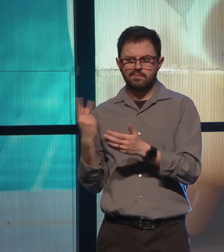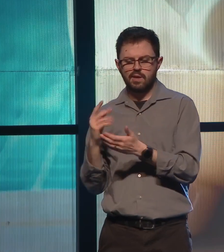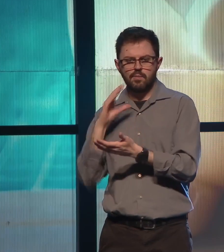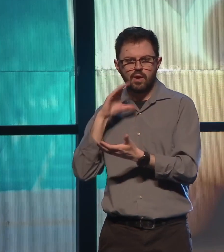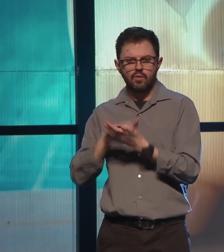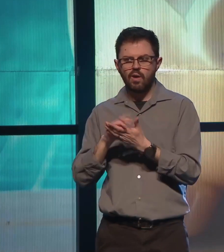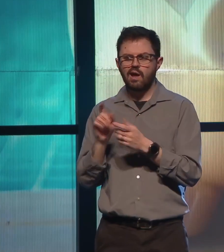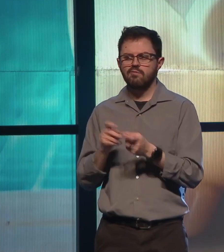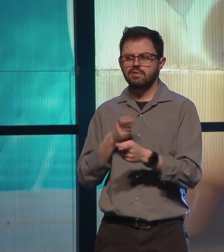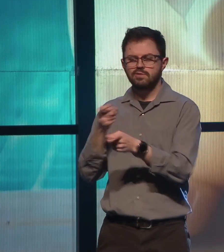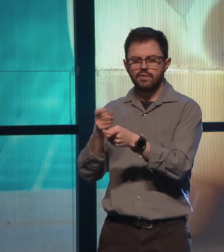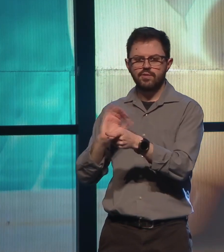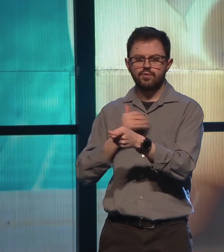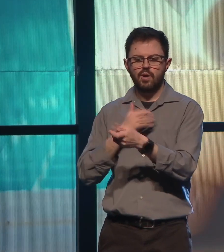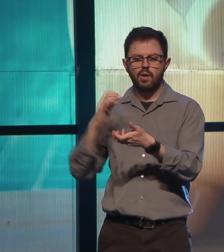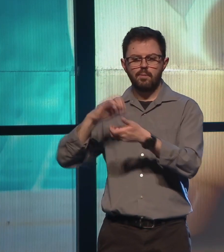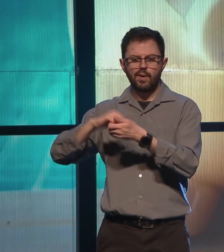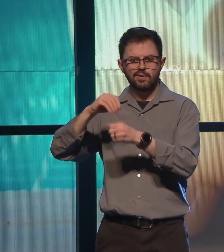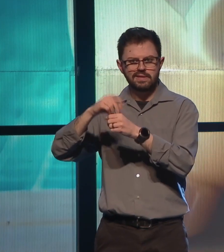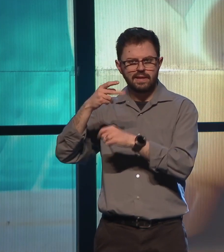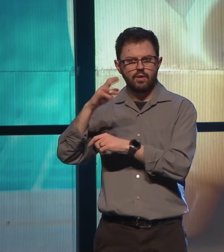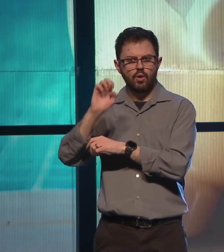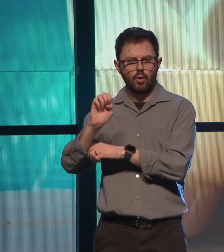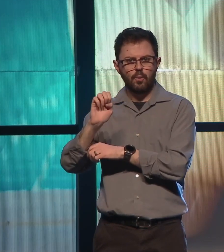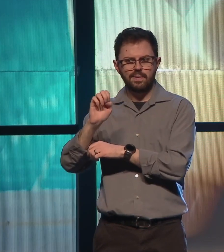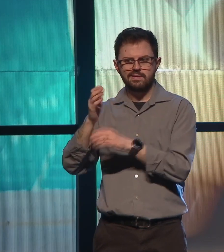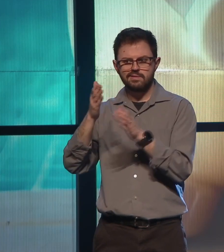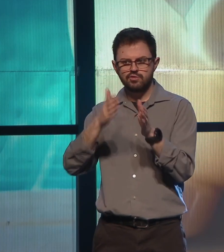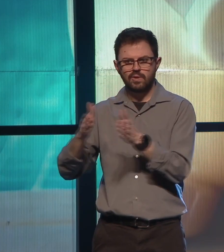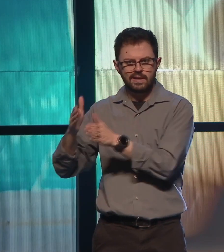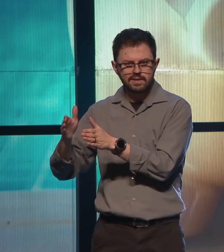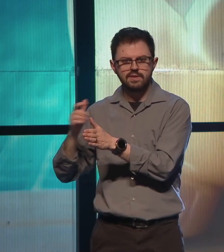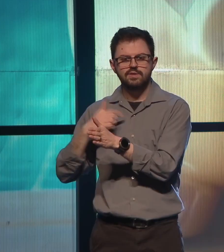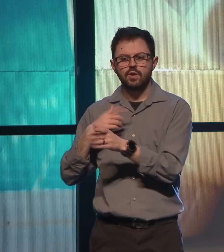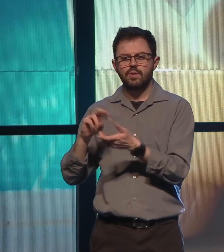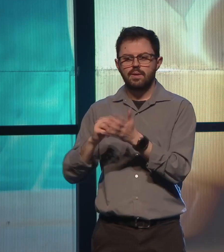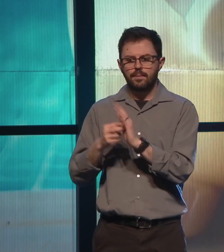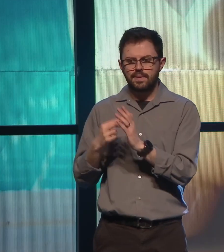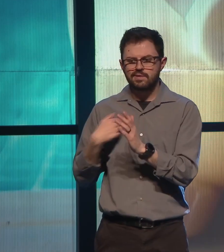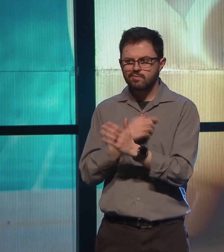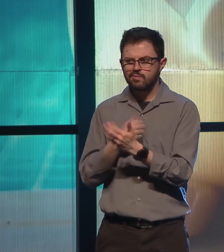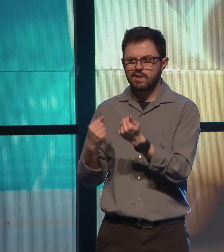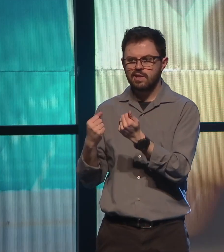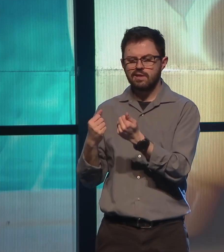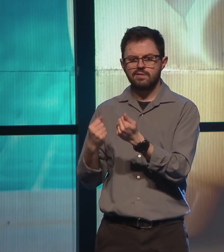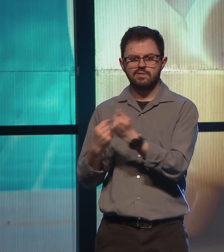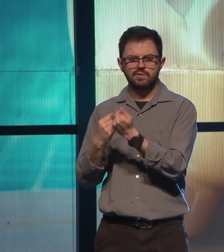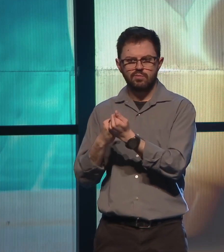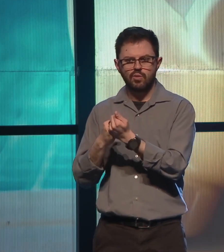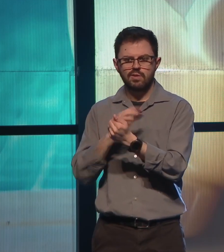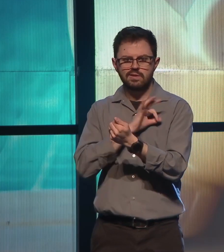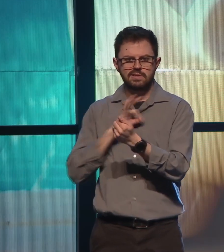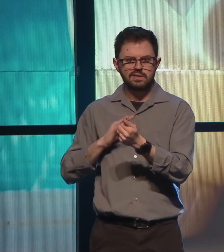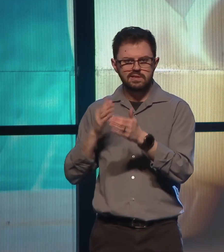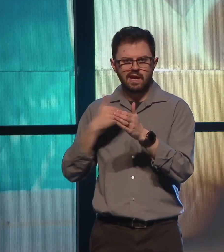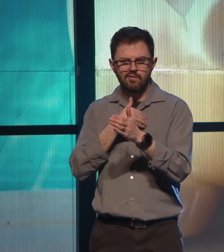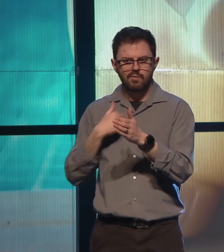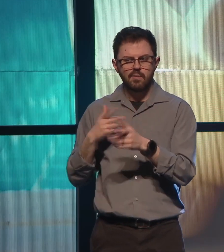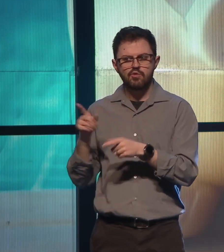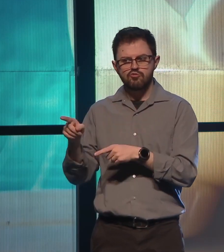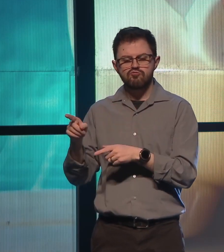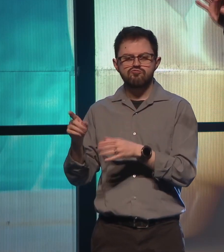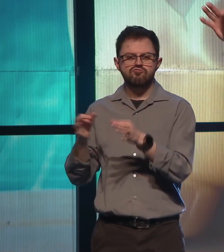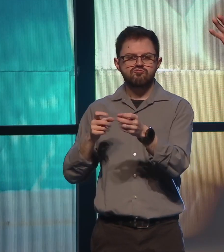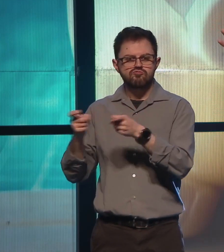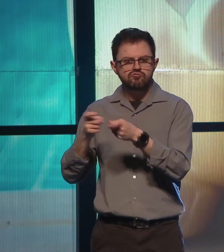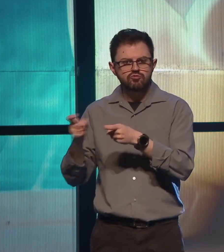which funds the staff member at our church who oversees the grants and the programs and all of those things that go